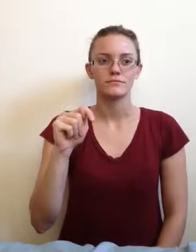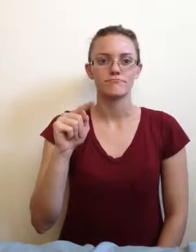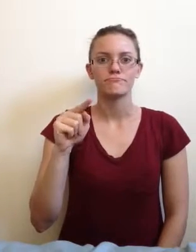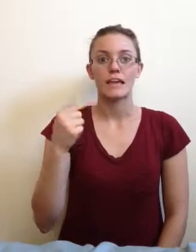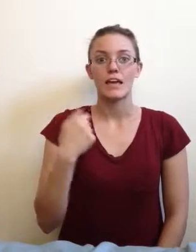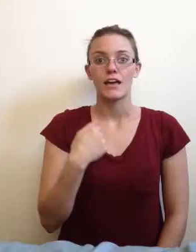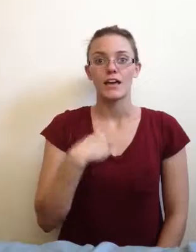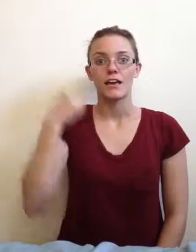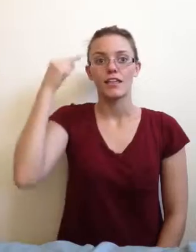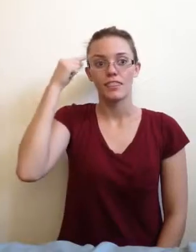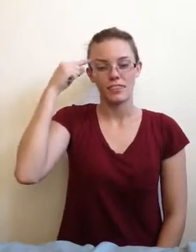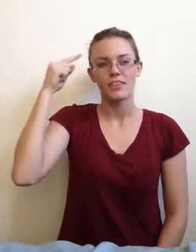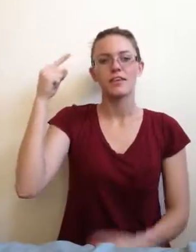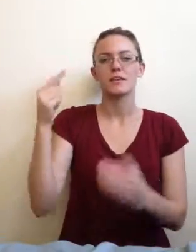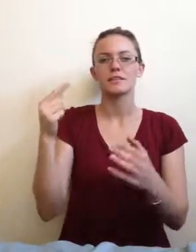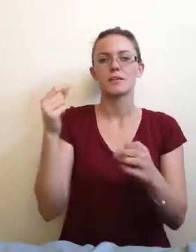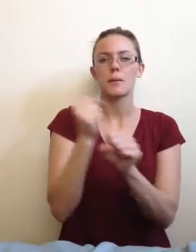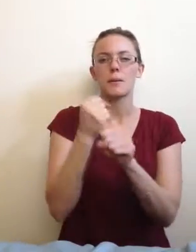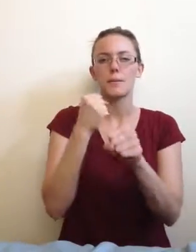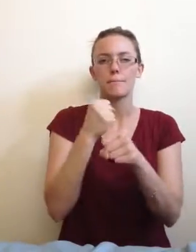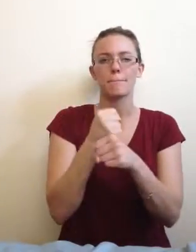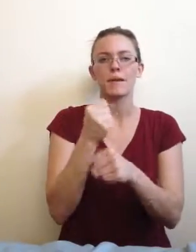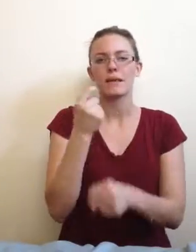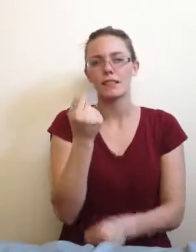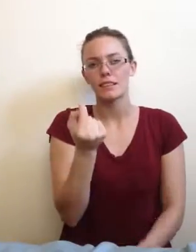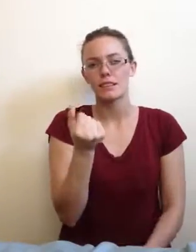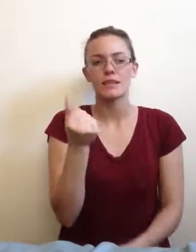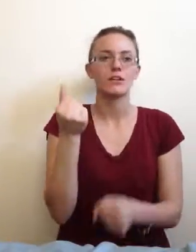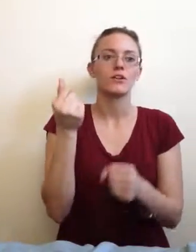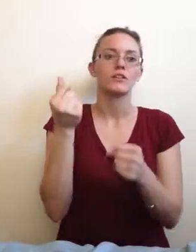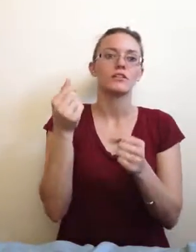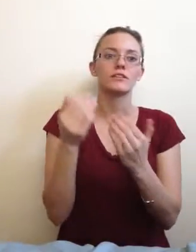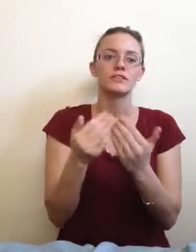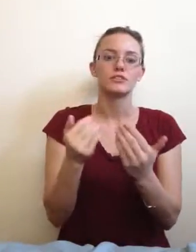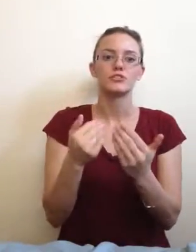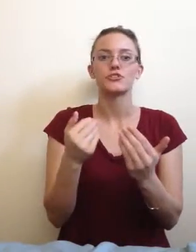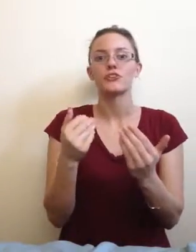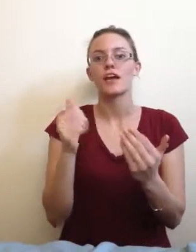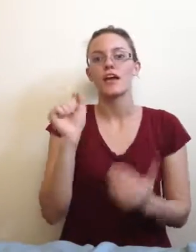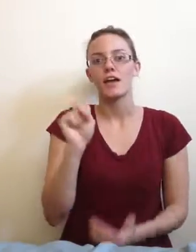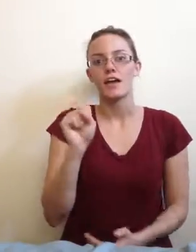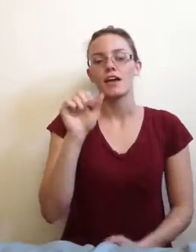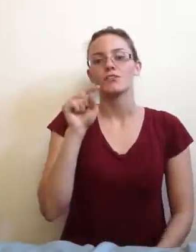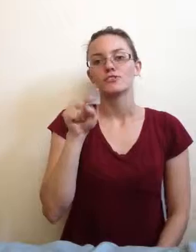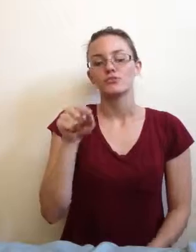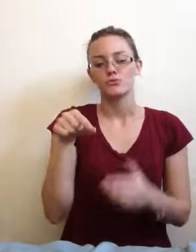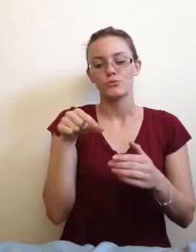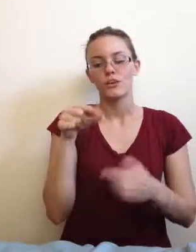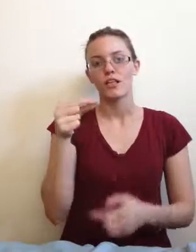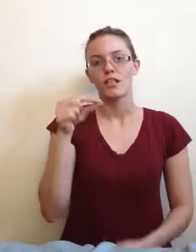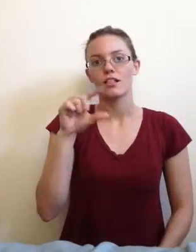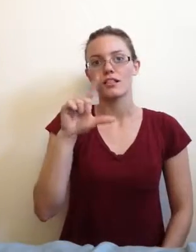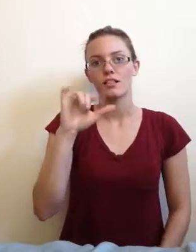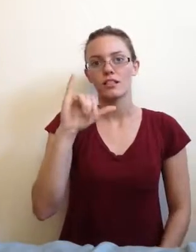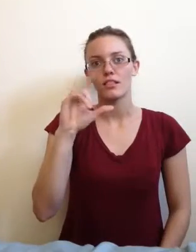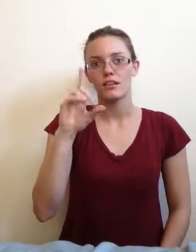it a little bit easier when you're trying to guide the fabric through the machine and over the needle. Okay. Now I'm just